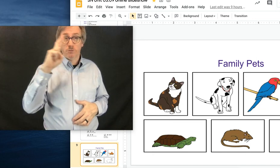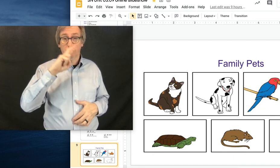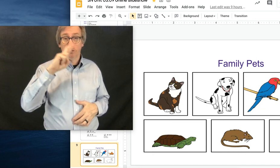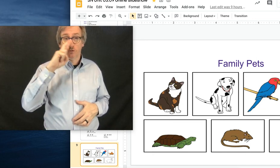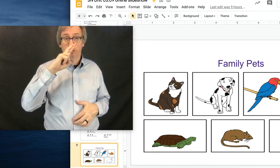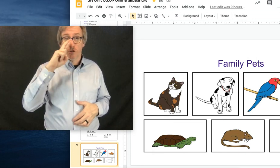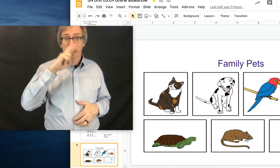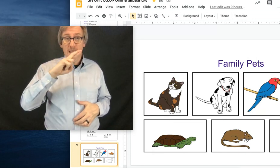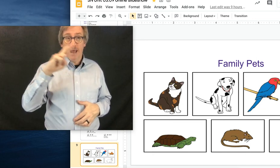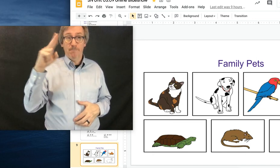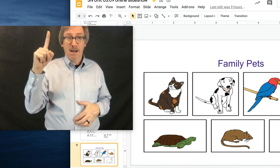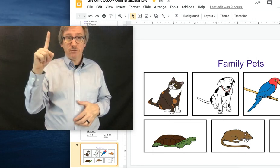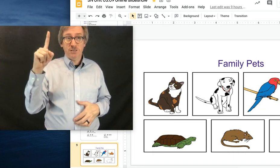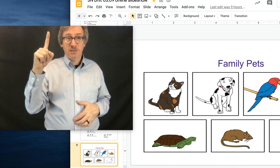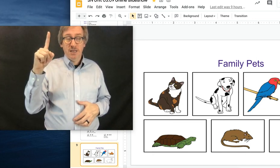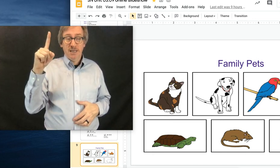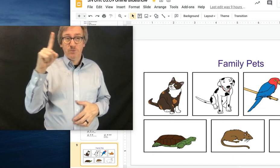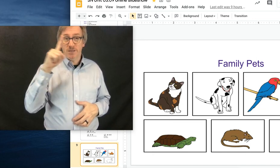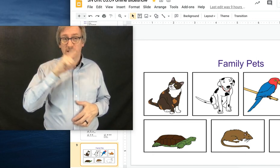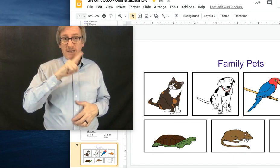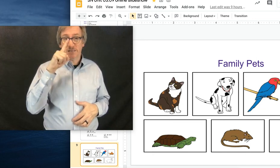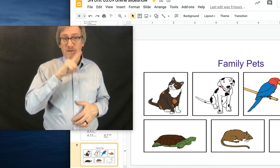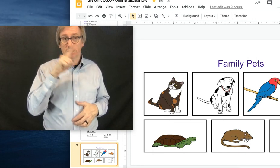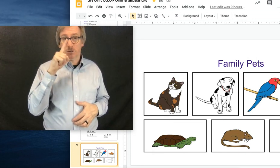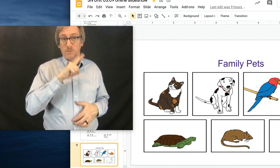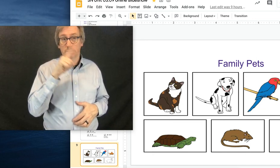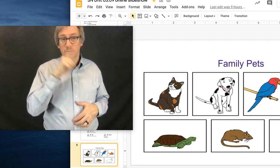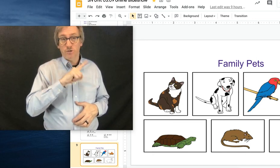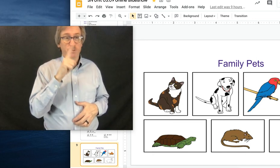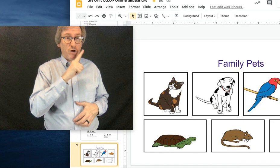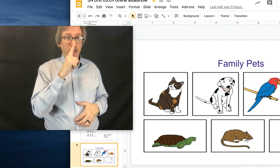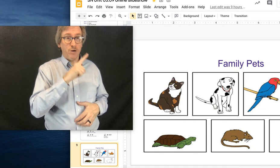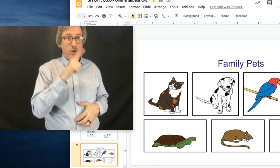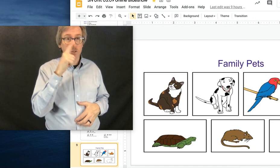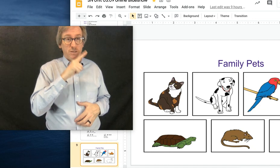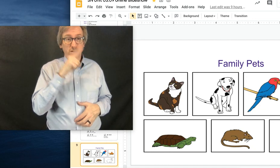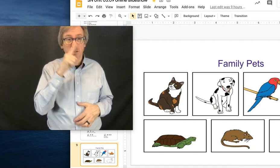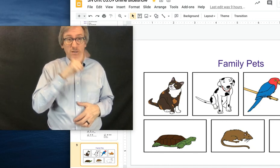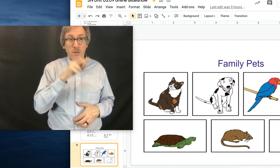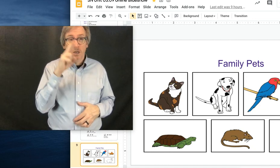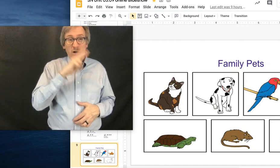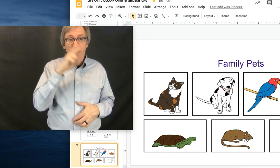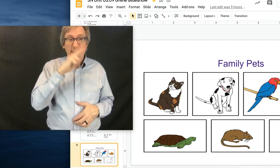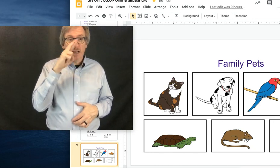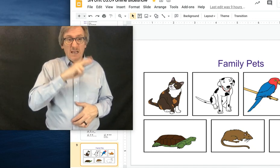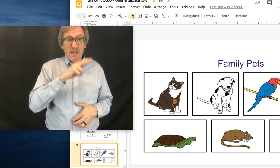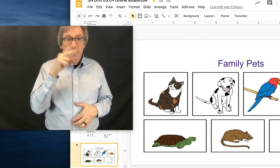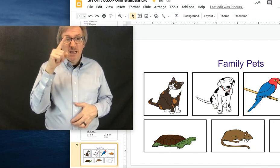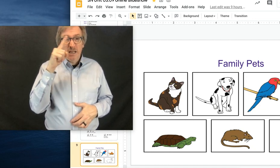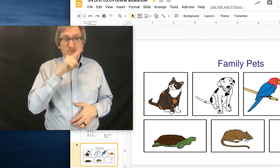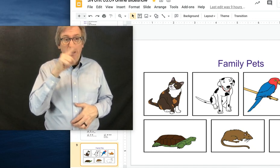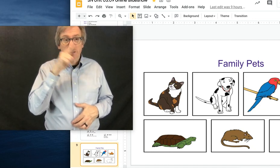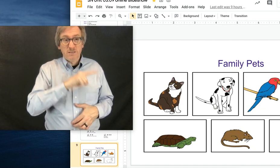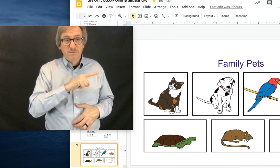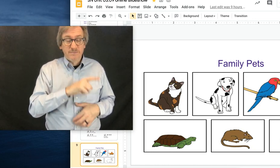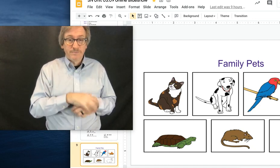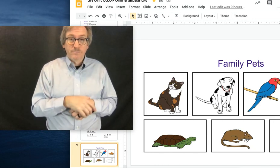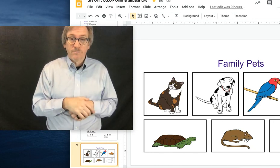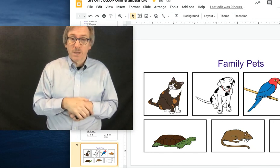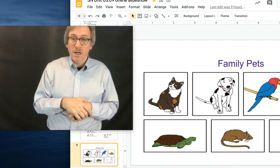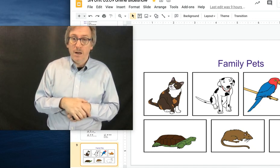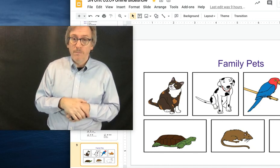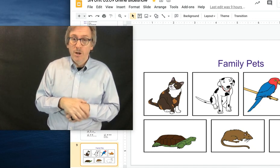R, and mouse is with the index finger. So just brush your nose. Rat, mouse.